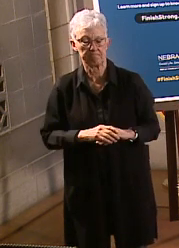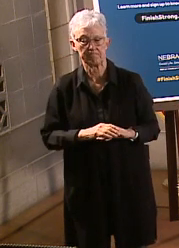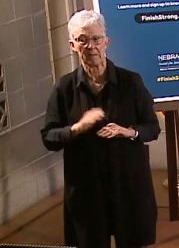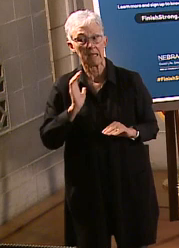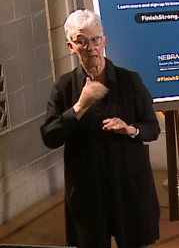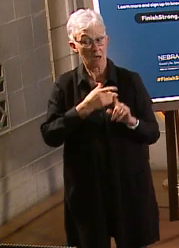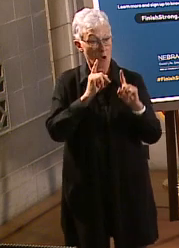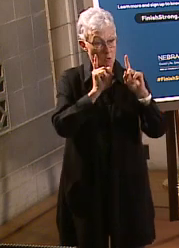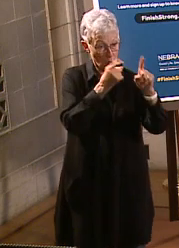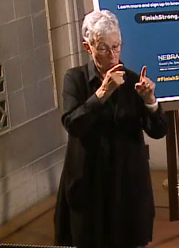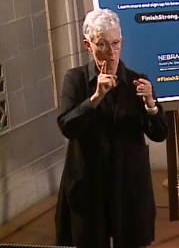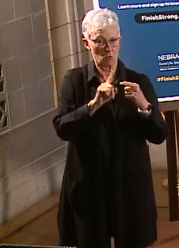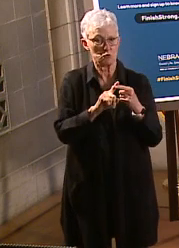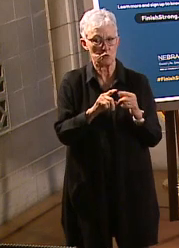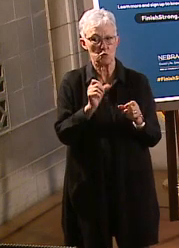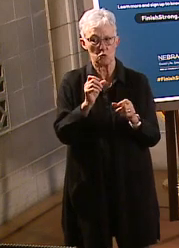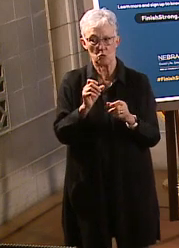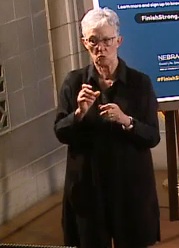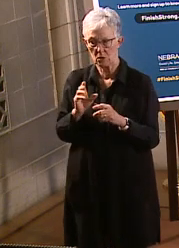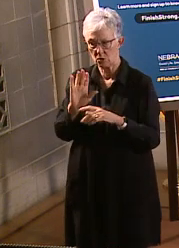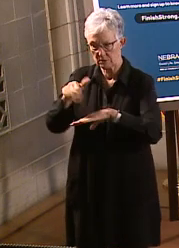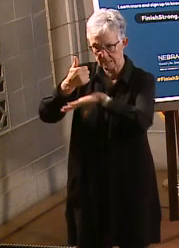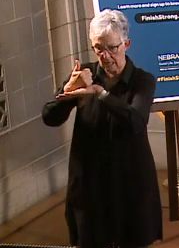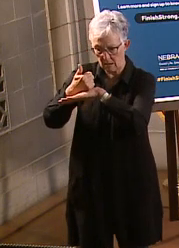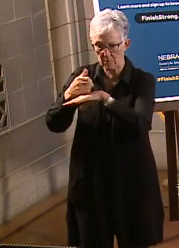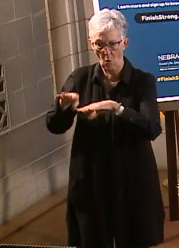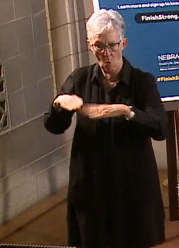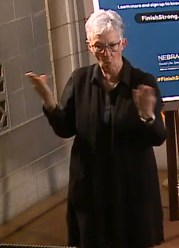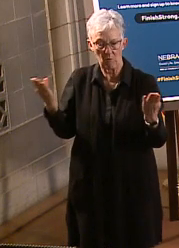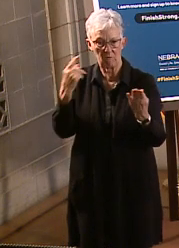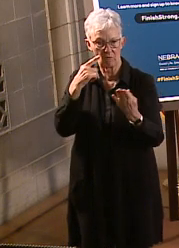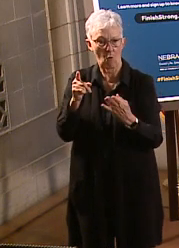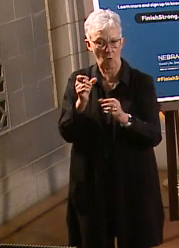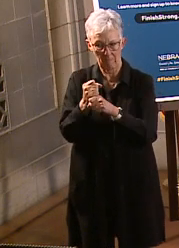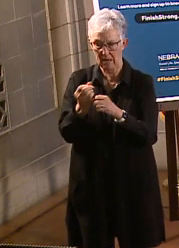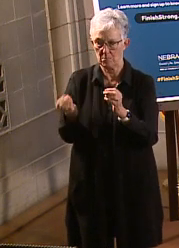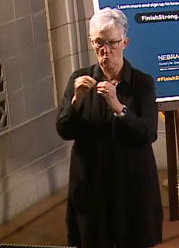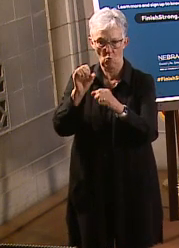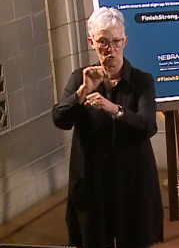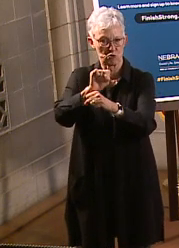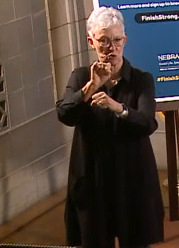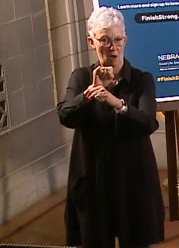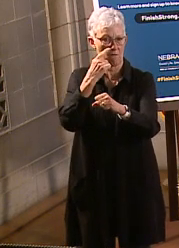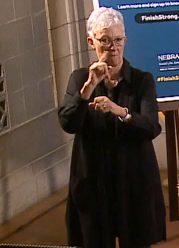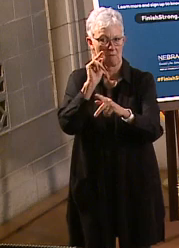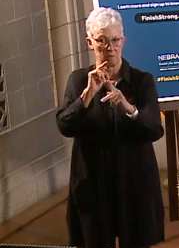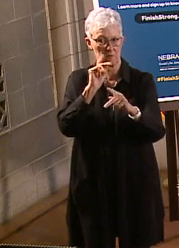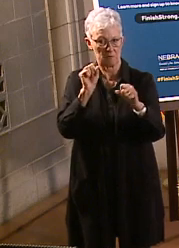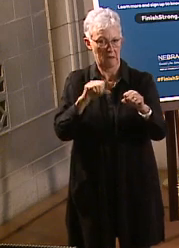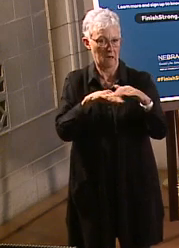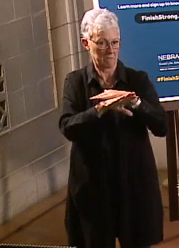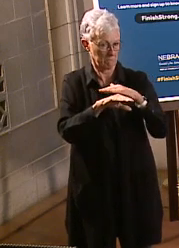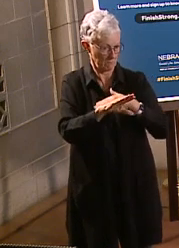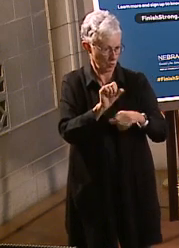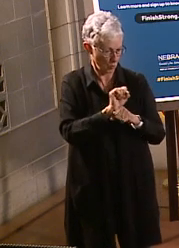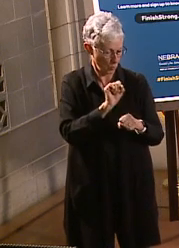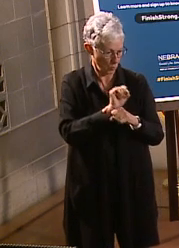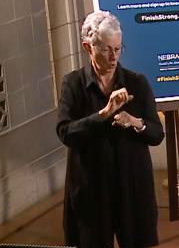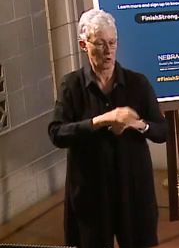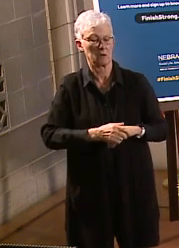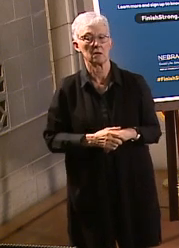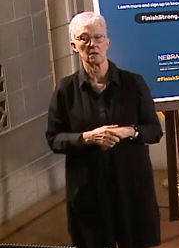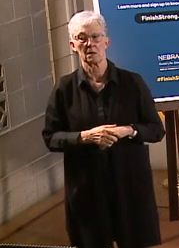while continuing to make an increasing economic impact in our state. And this is one of the reasons why I was very happy to hear